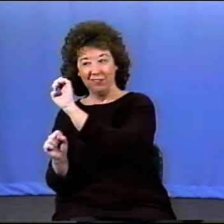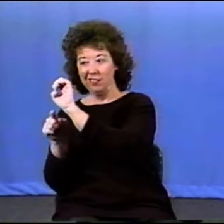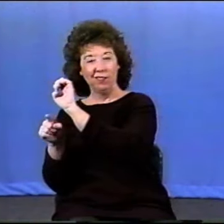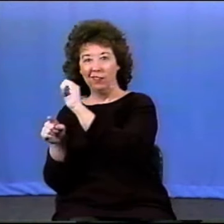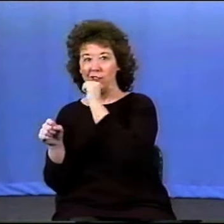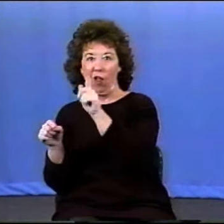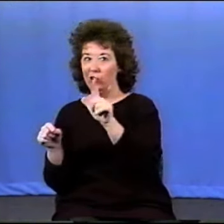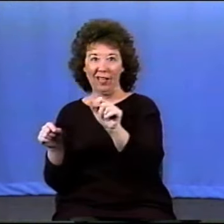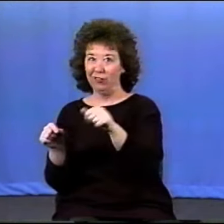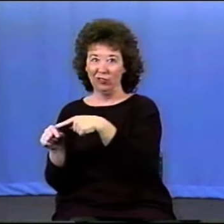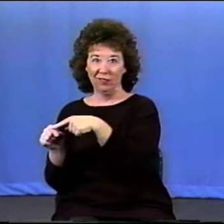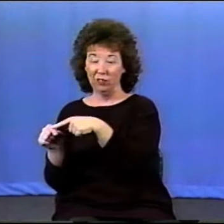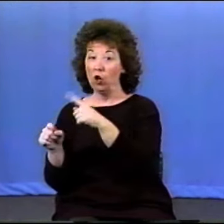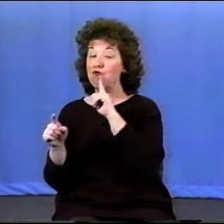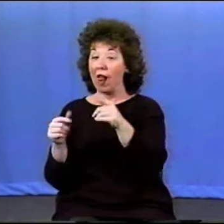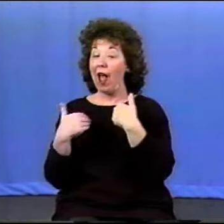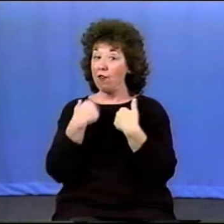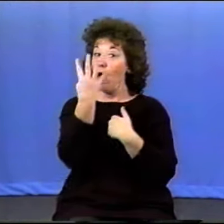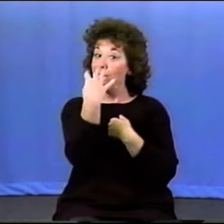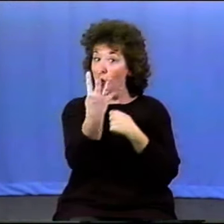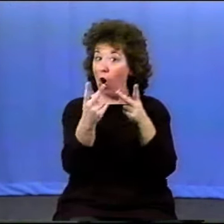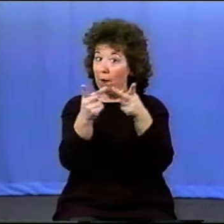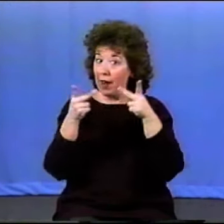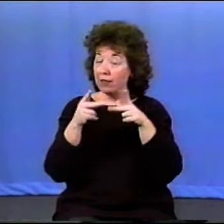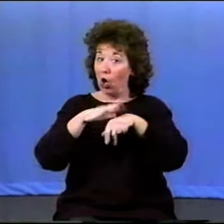So there are 4 places on the Earth that would have